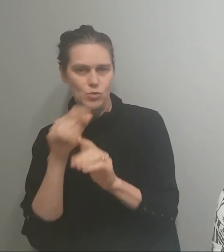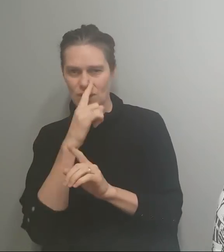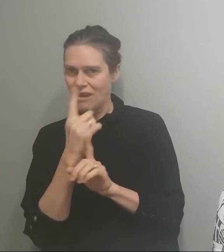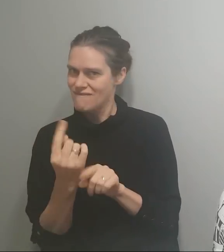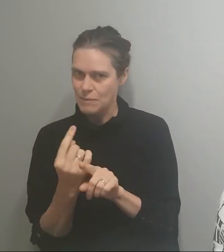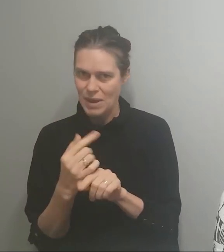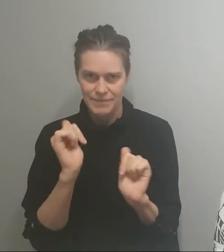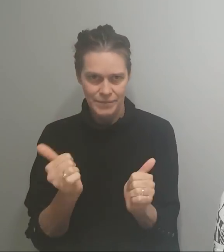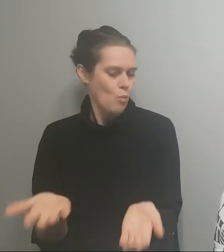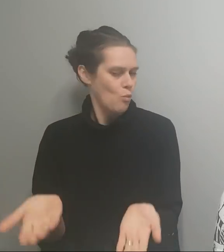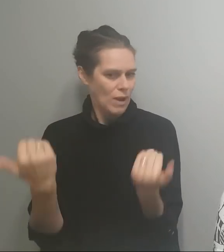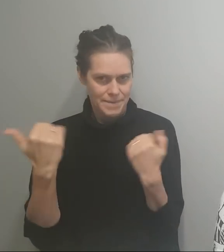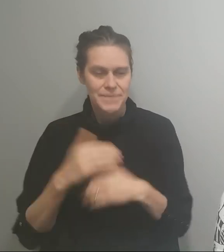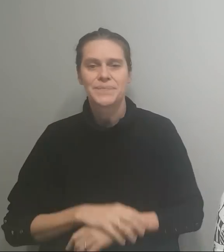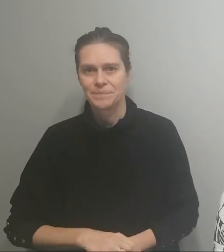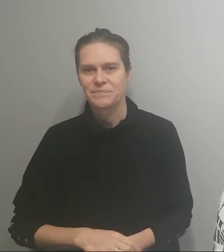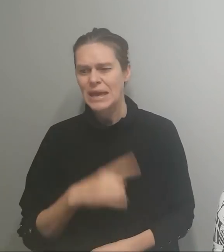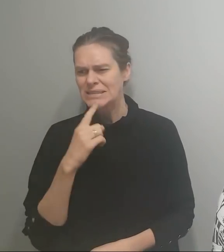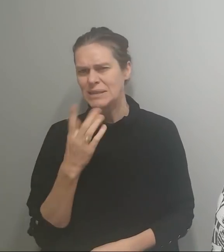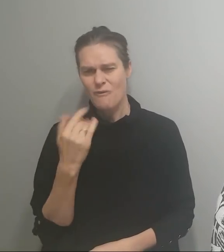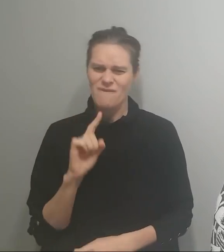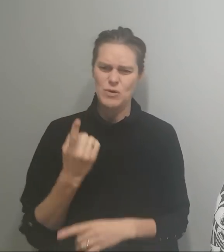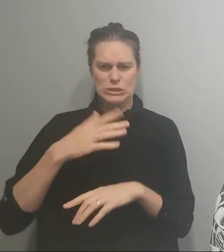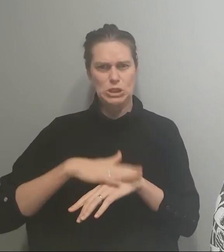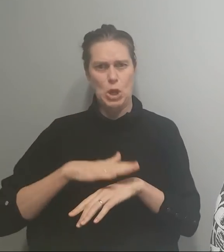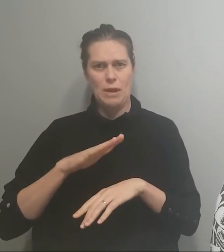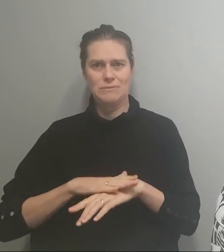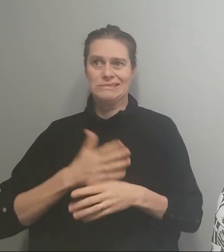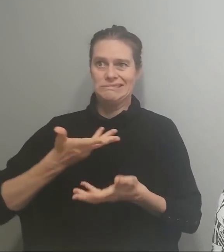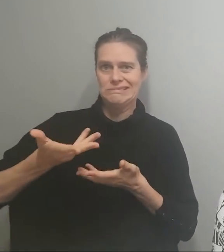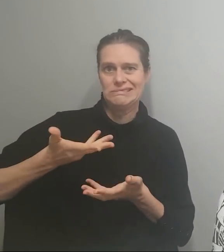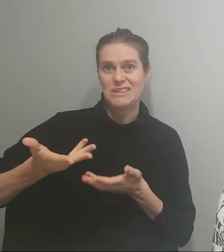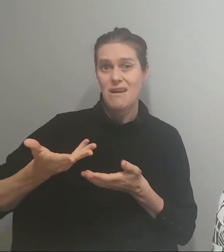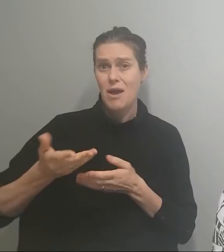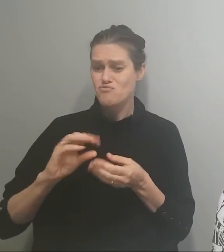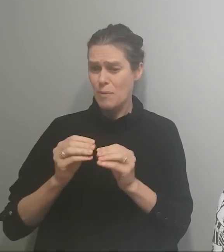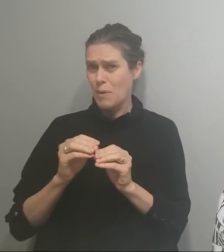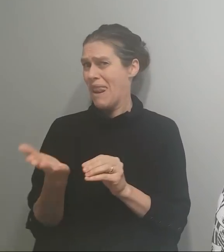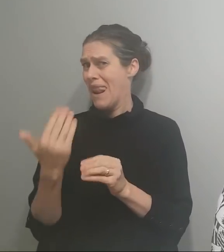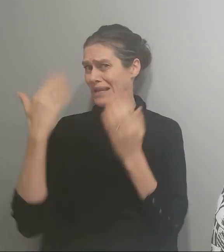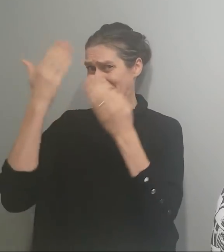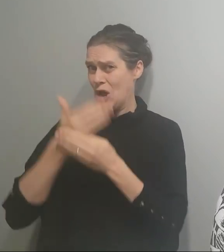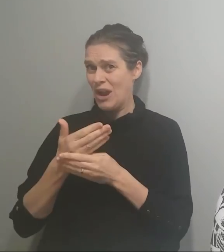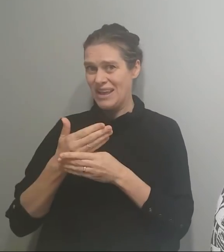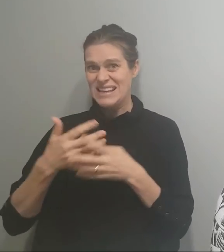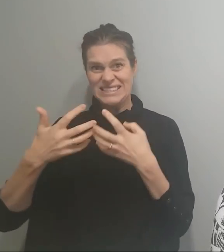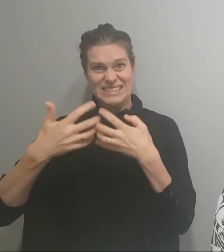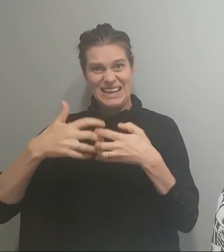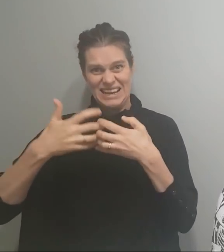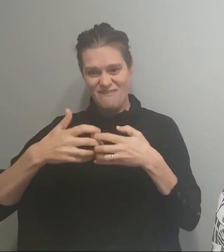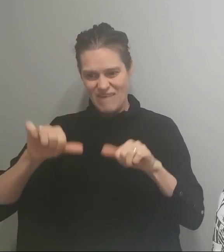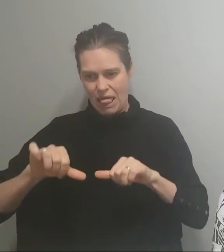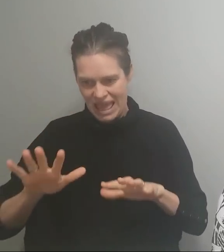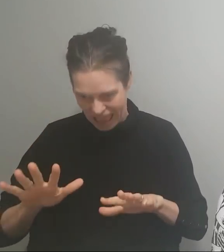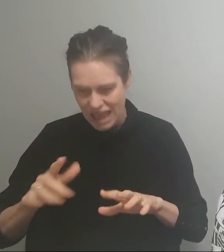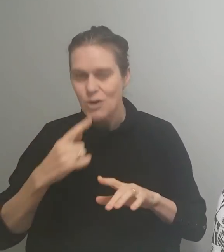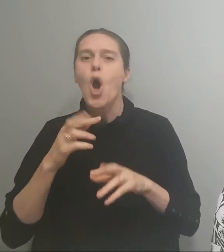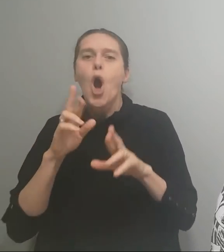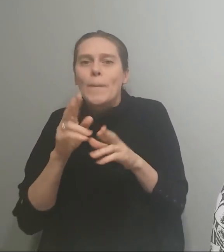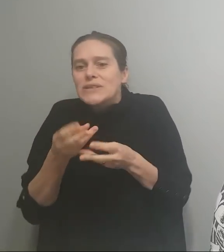As I said, this is the first session. We did have a technical hiccup with the second session last night, so let's hope that everything goes smoothly